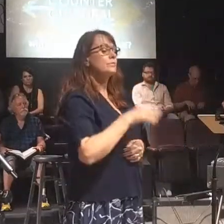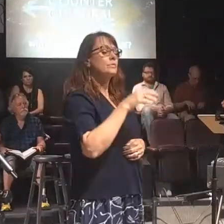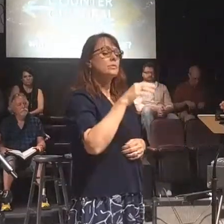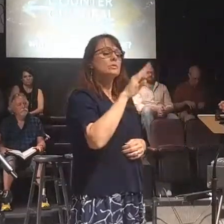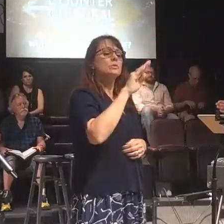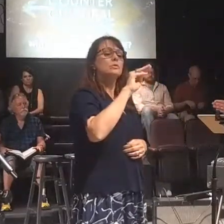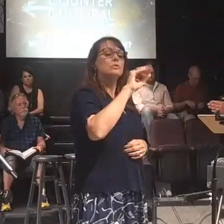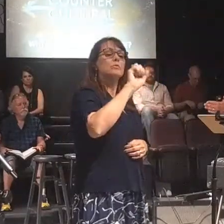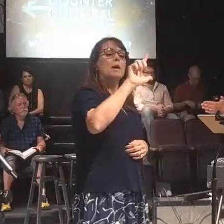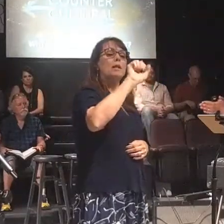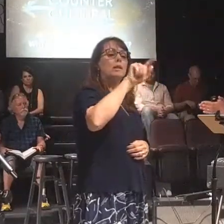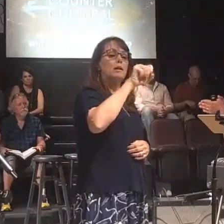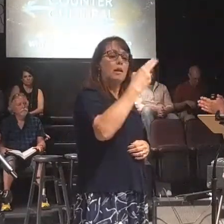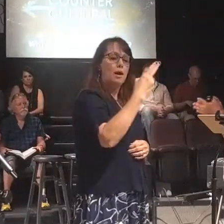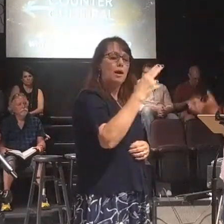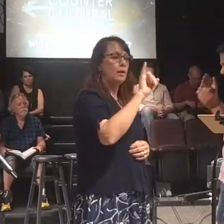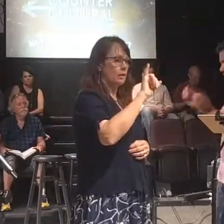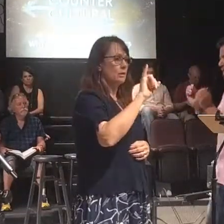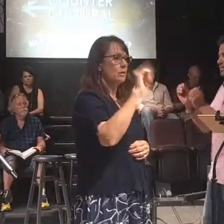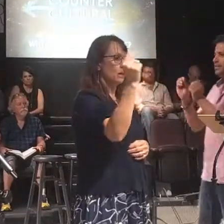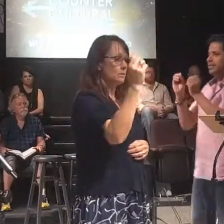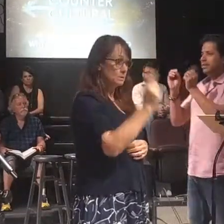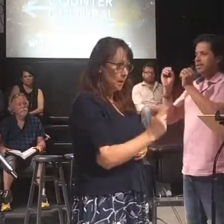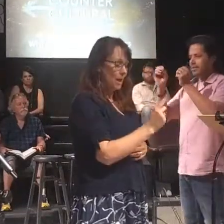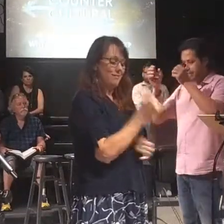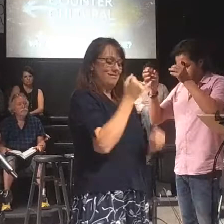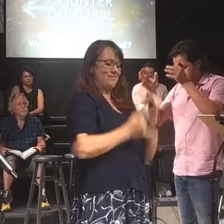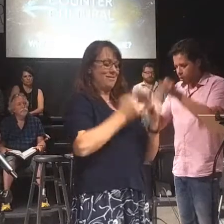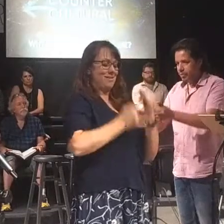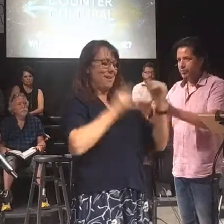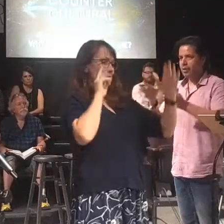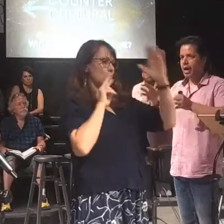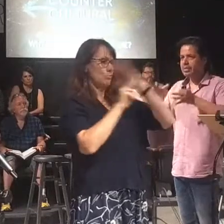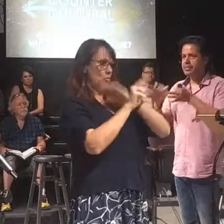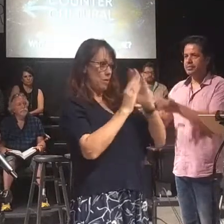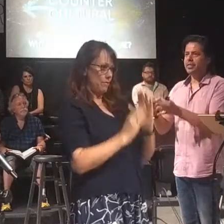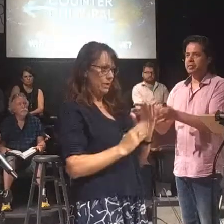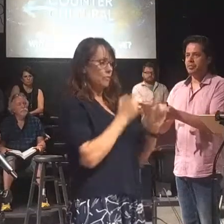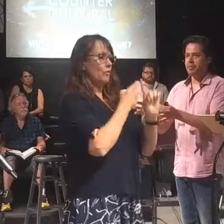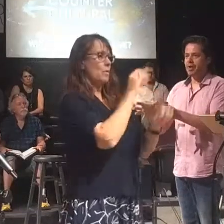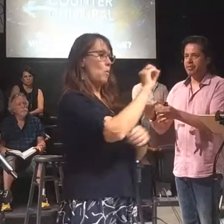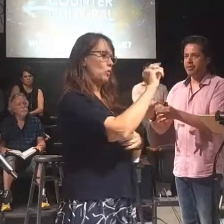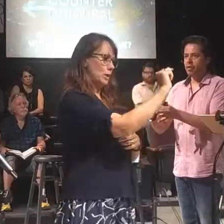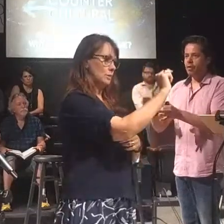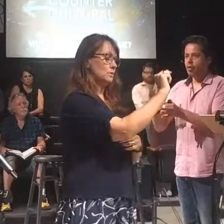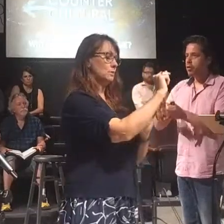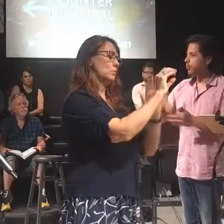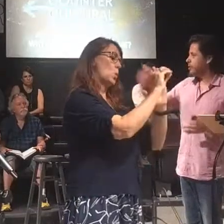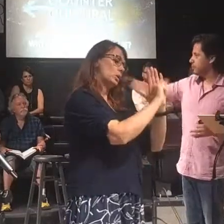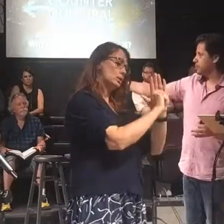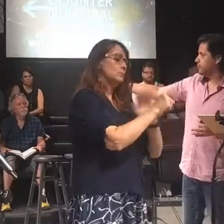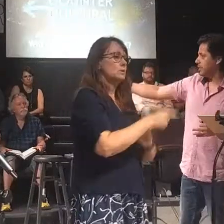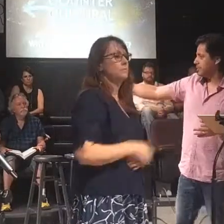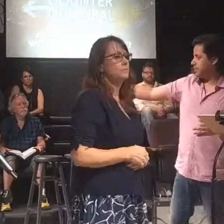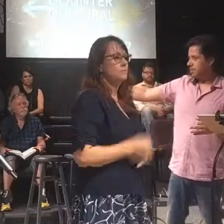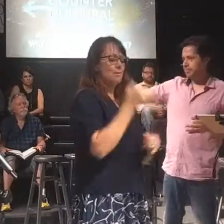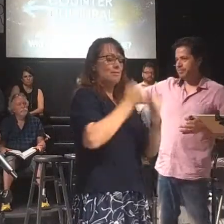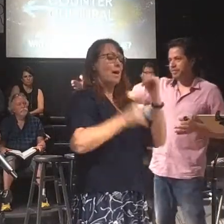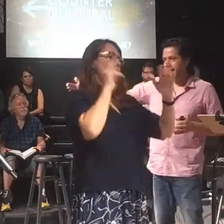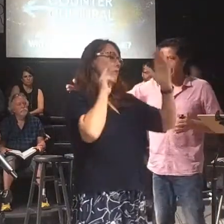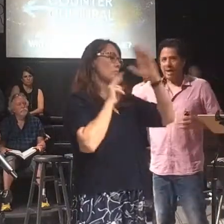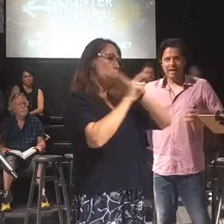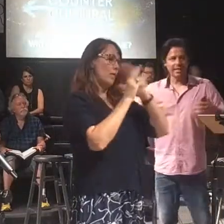of the Old Testament. The very last moment where God speaks through a prophet all the way to the New